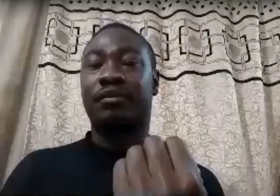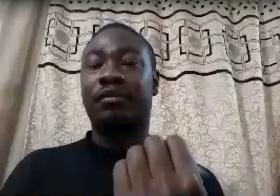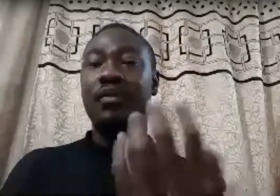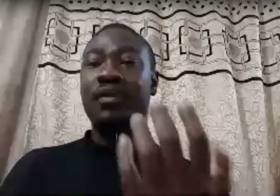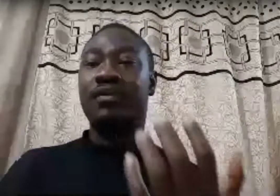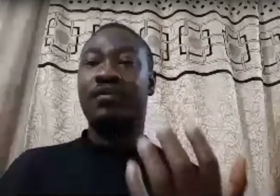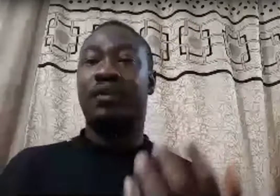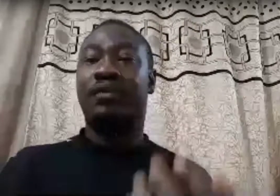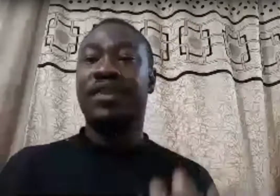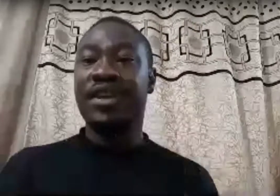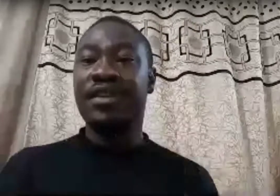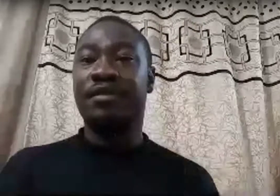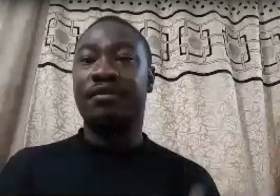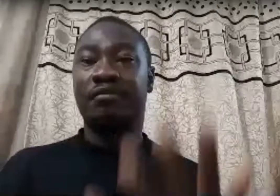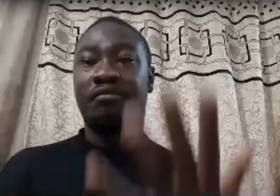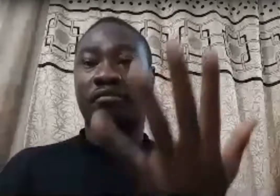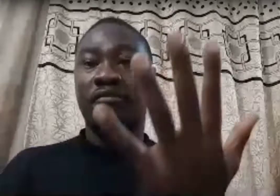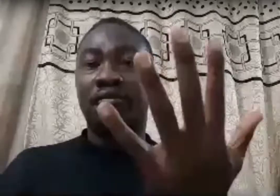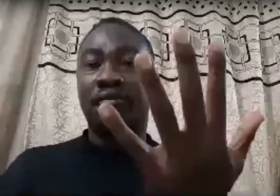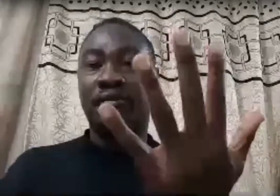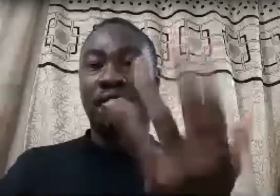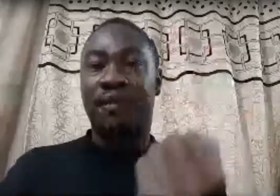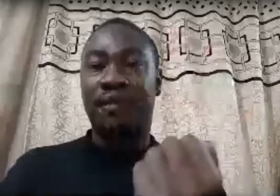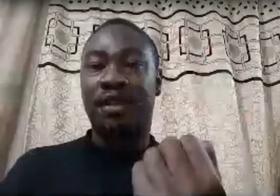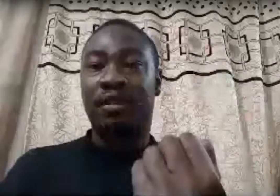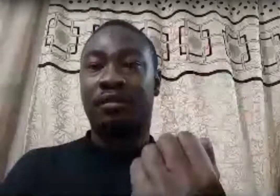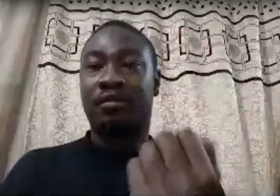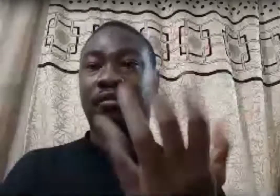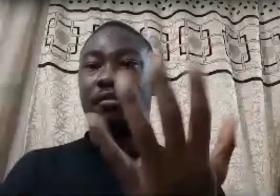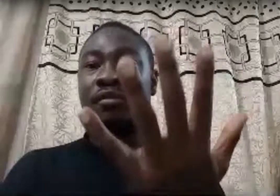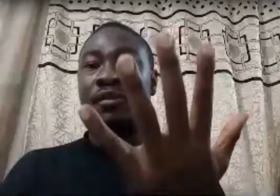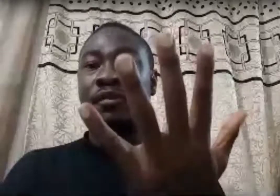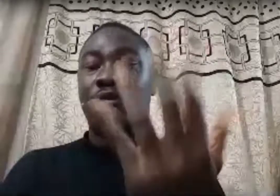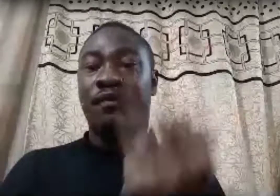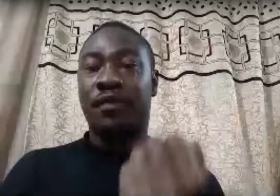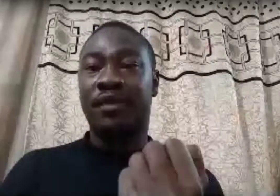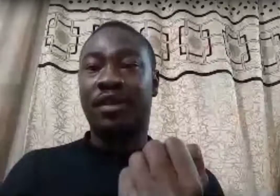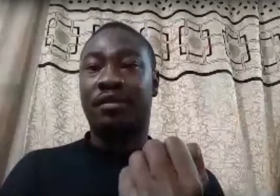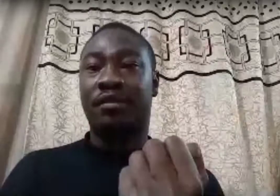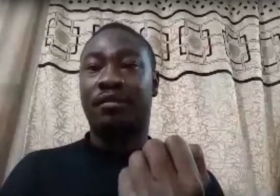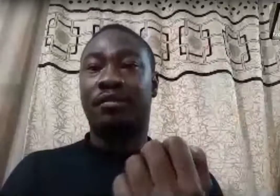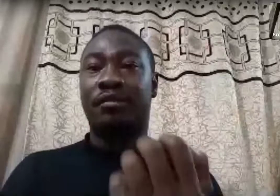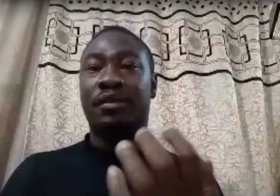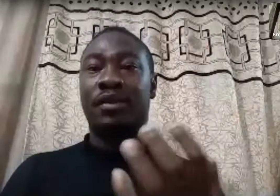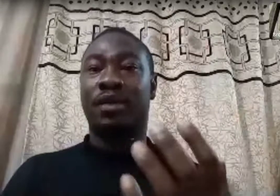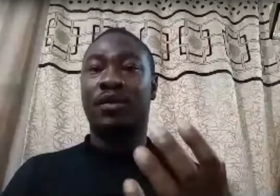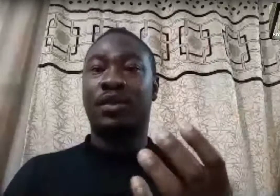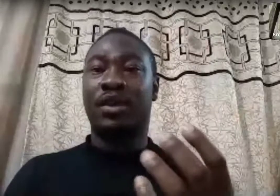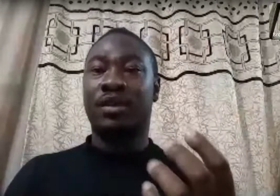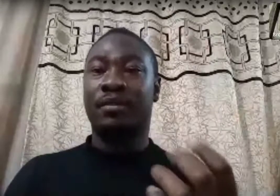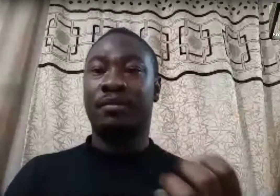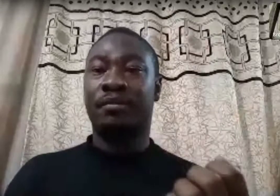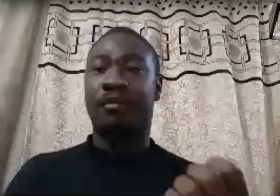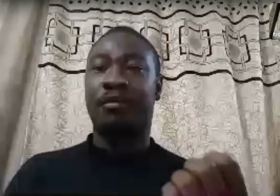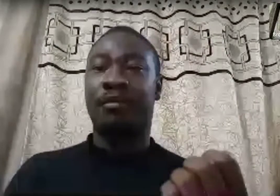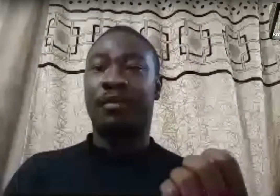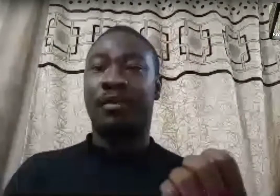15, 15, 15. Are we together? Okay,